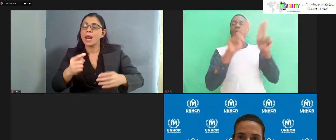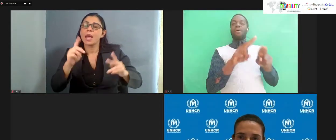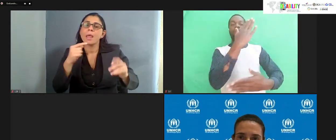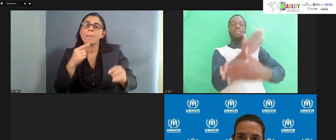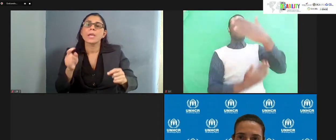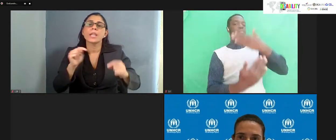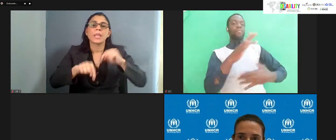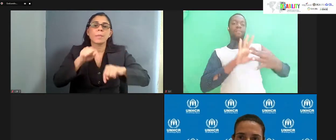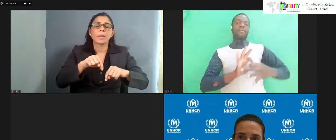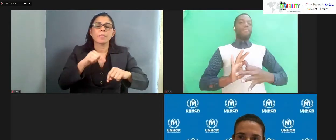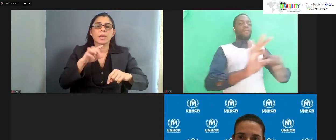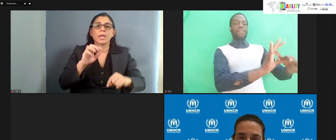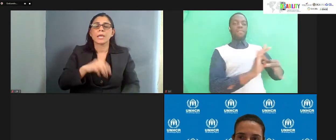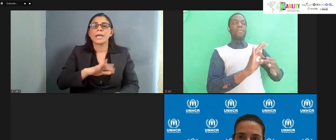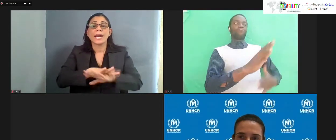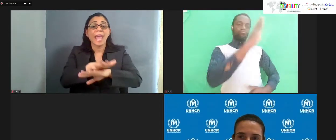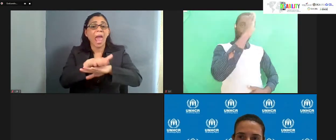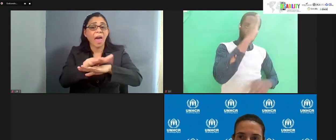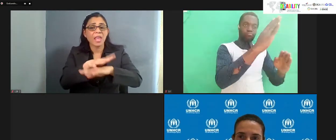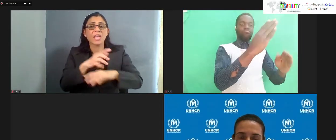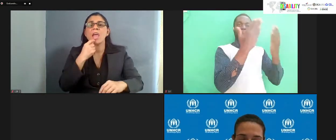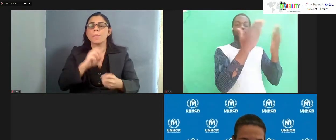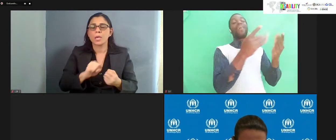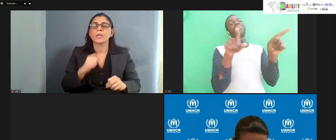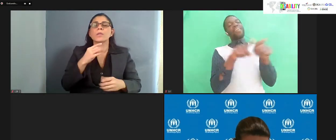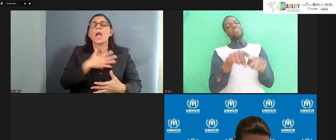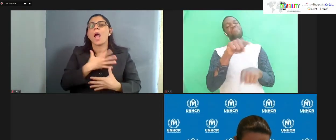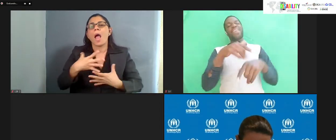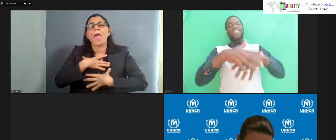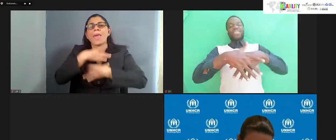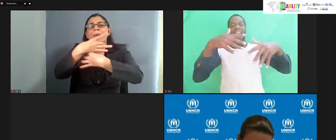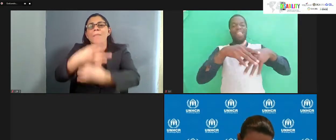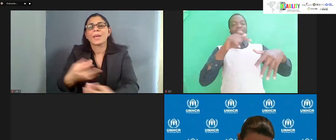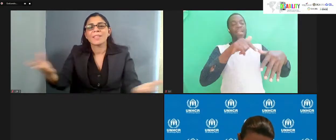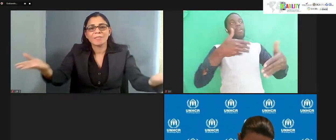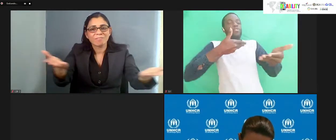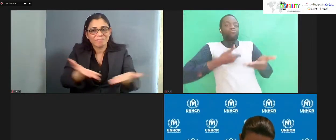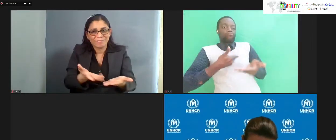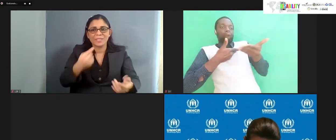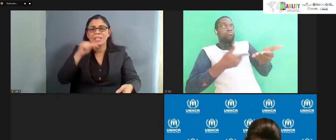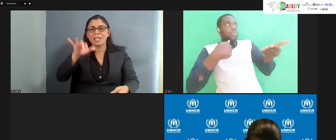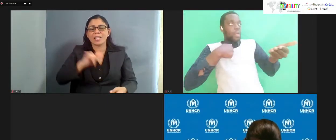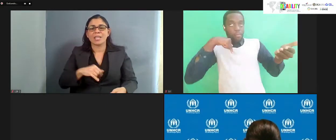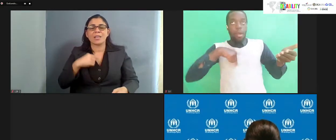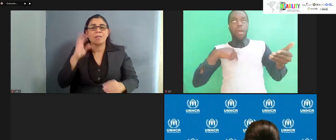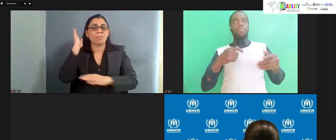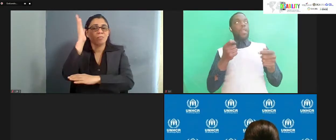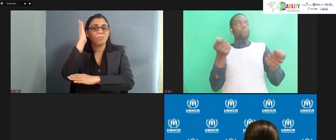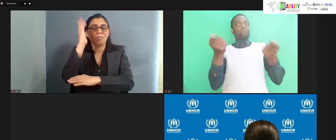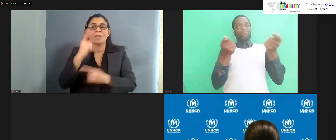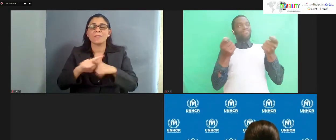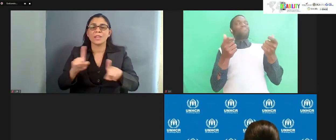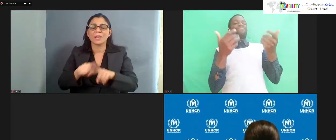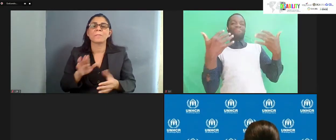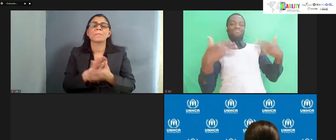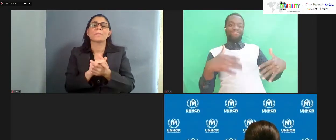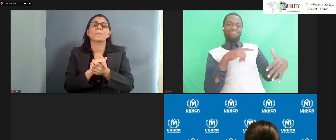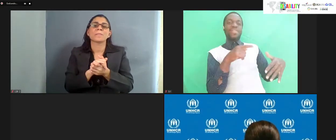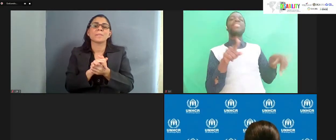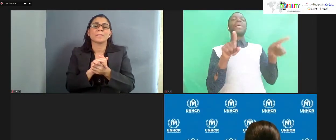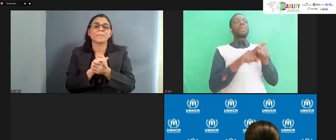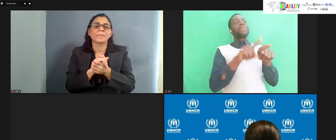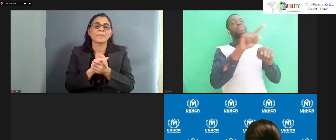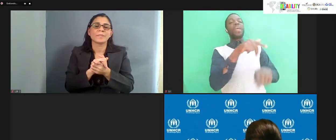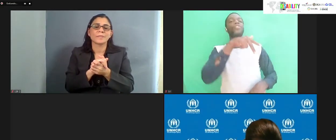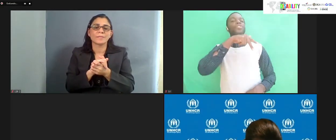we would like to thank the oas riyadh is the i ida as well as they are moderating the panel